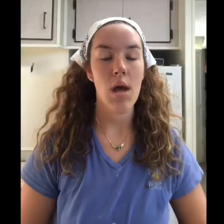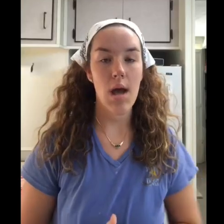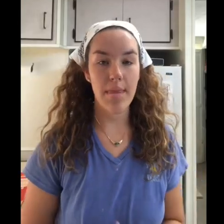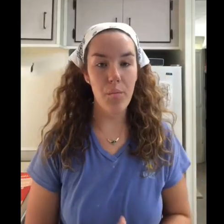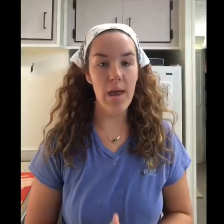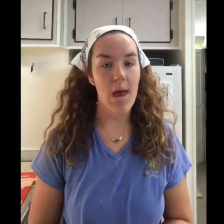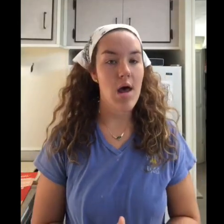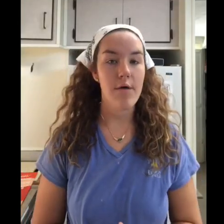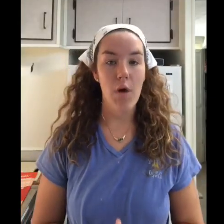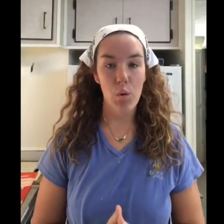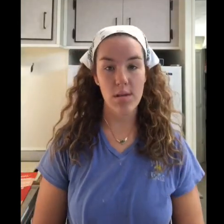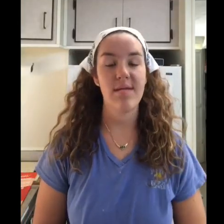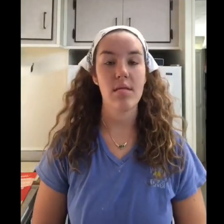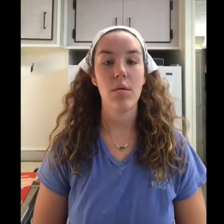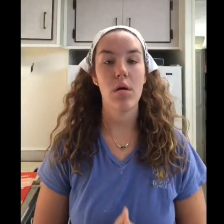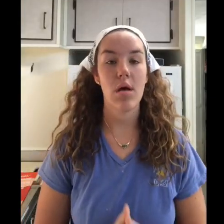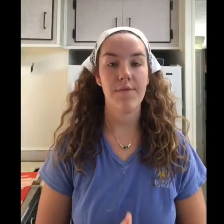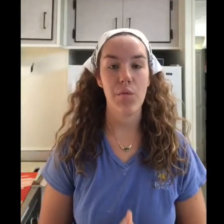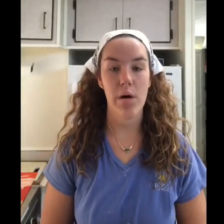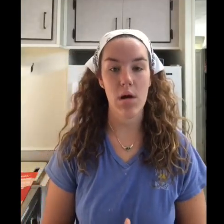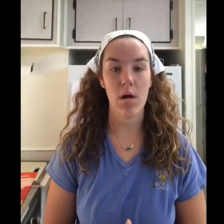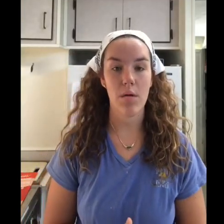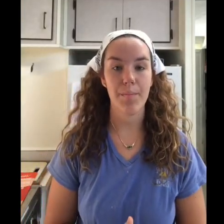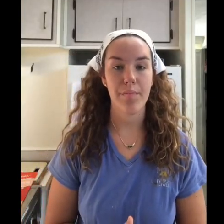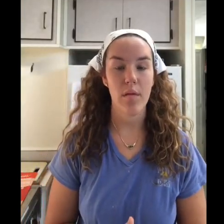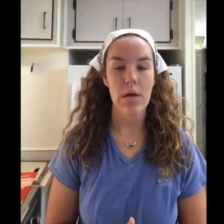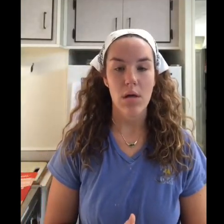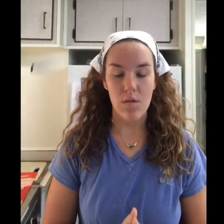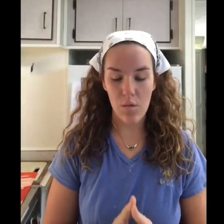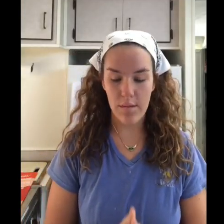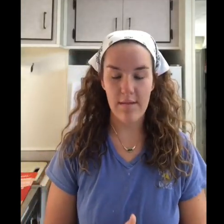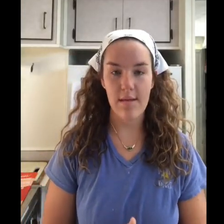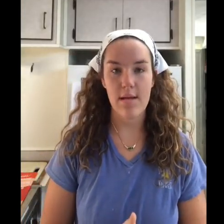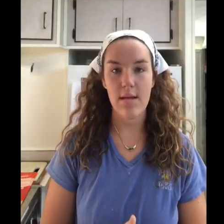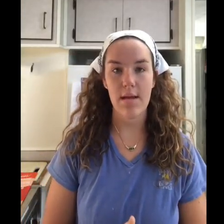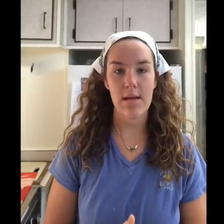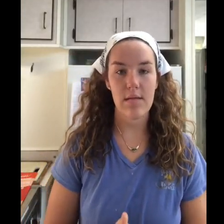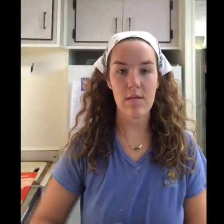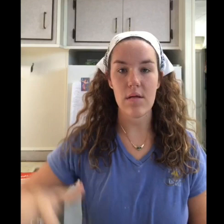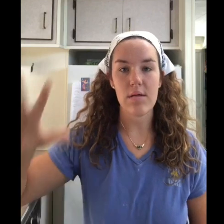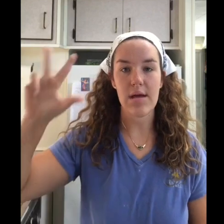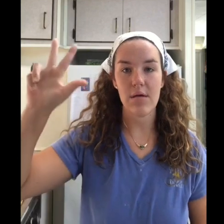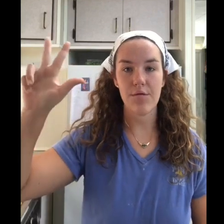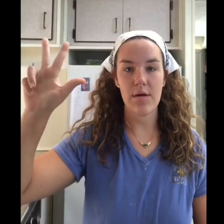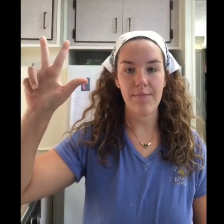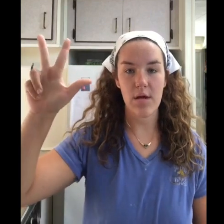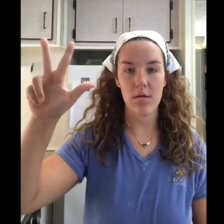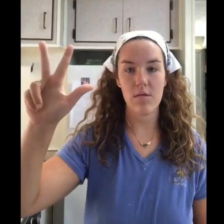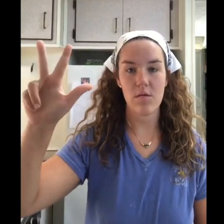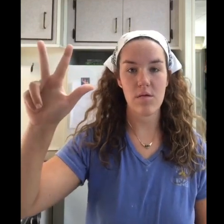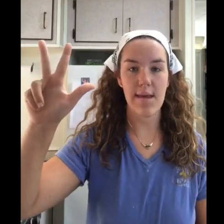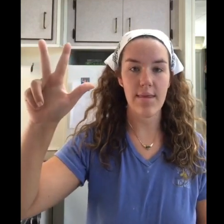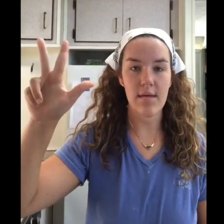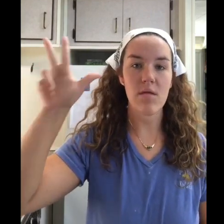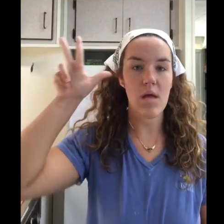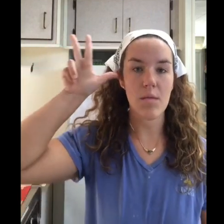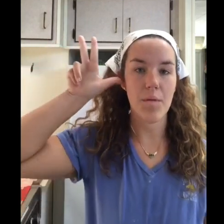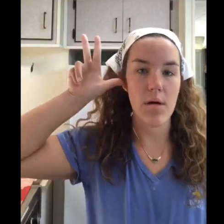And then we have, oh, listen, Lord, if you want to know. So listen is you take your 3 fingers just like this and put it up